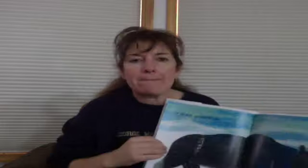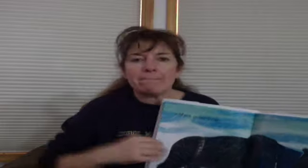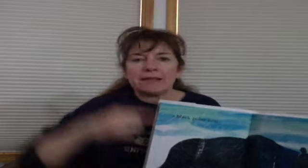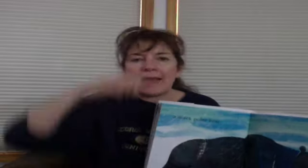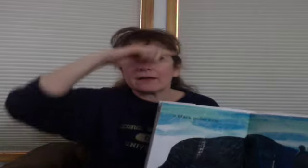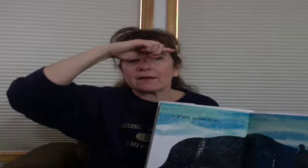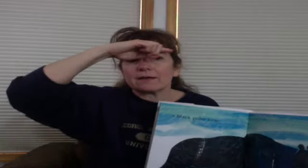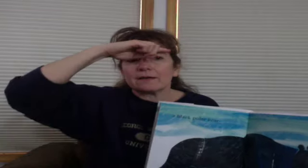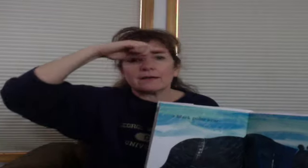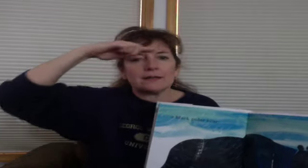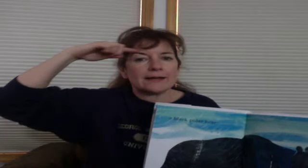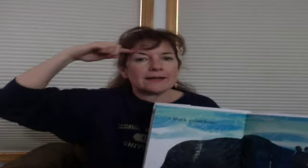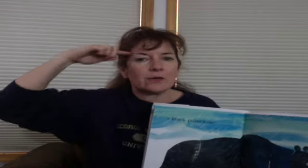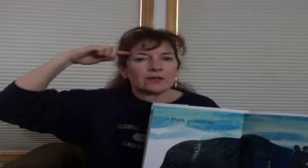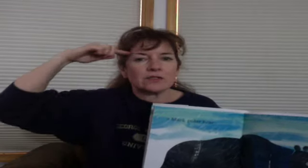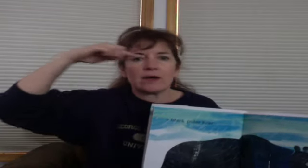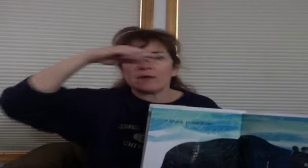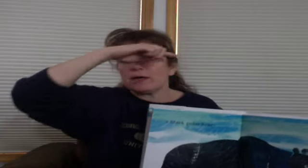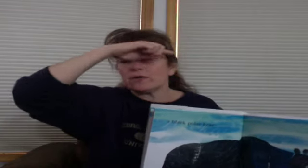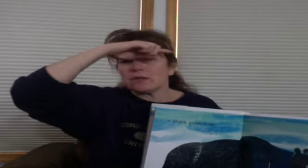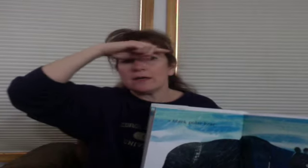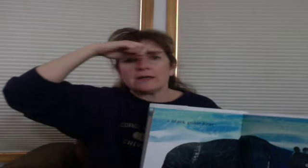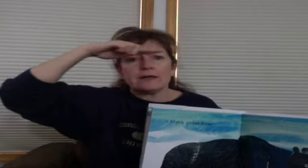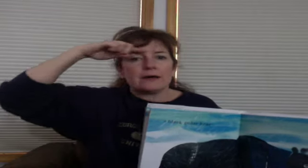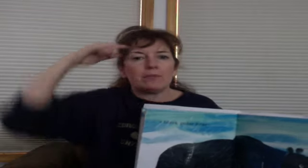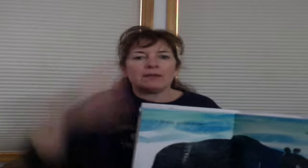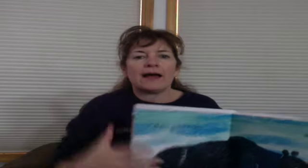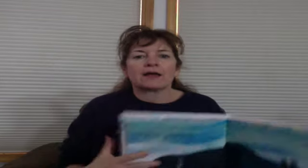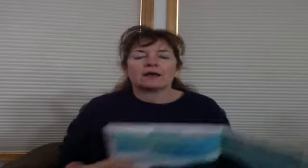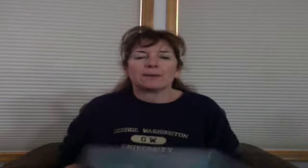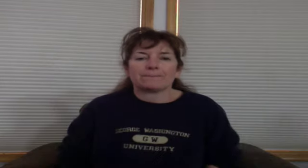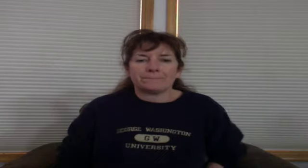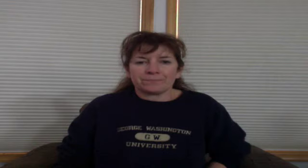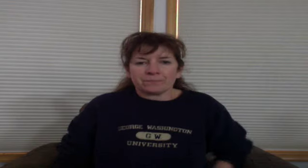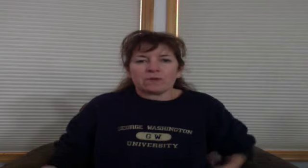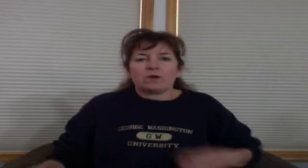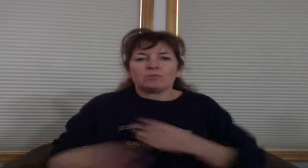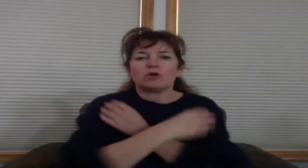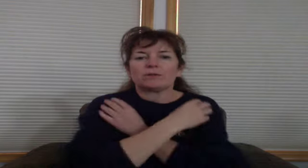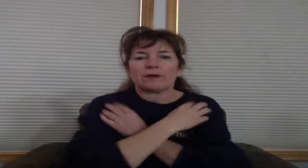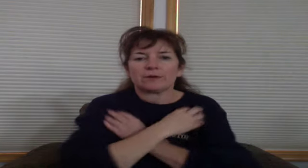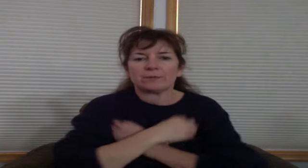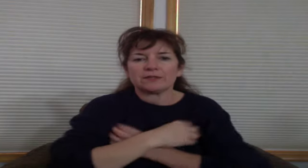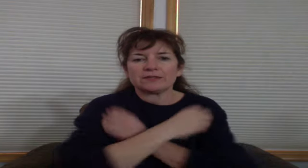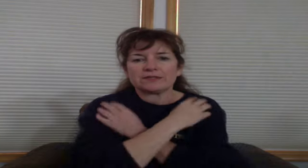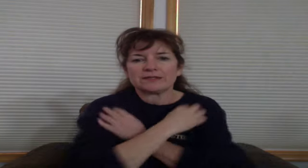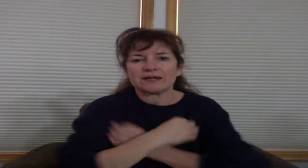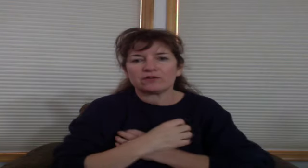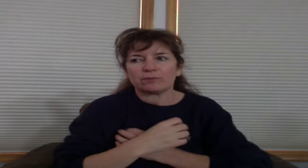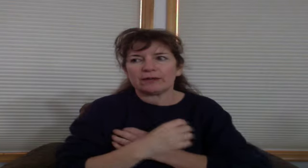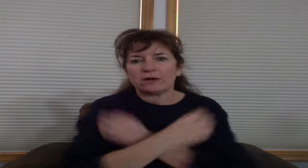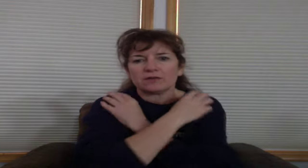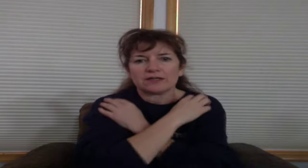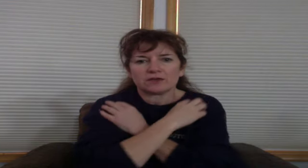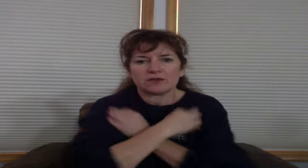Black. A line across your eyebrows. A black. Pull a bear. This is the sign for bear. Like you're giving